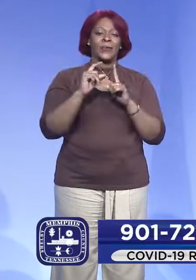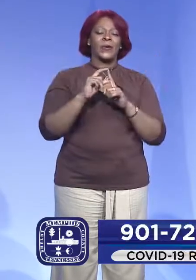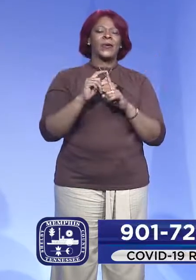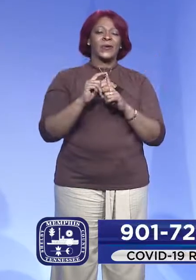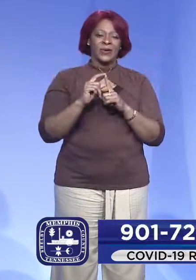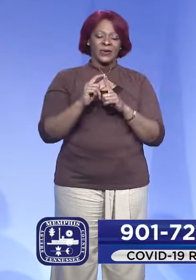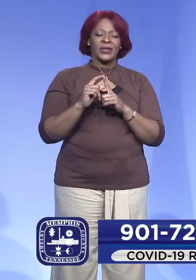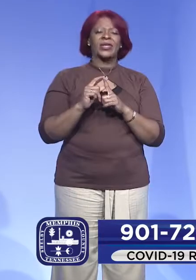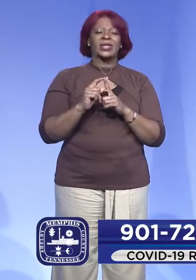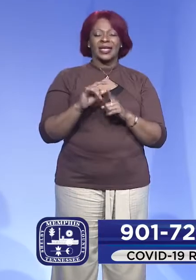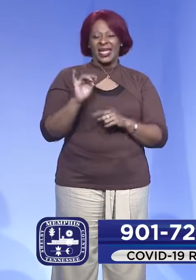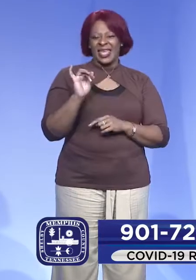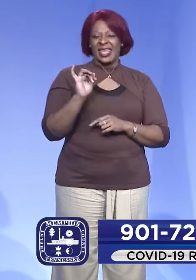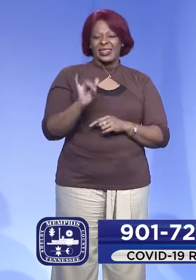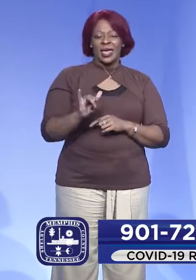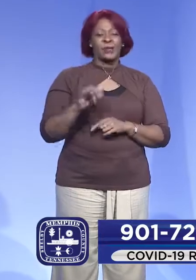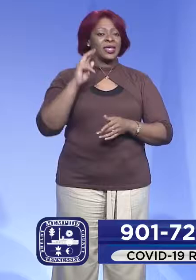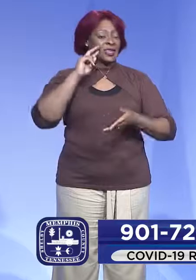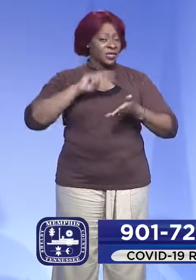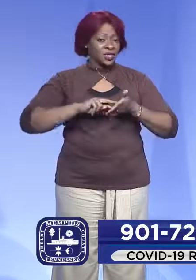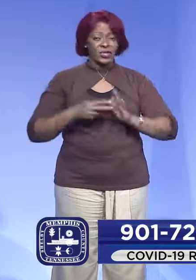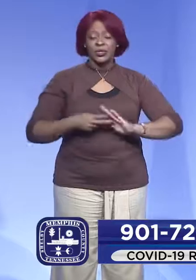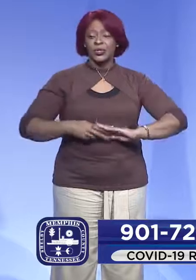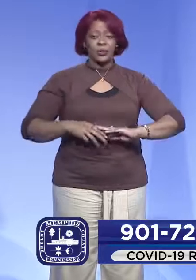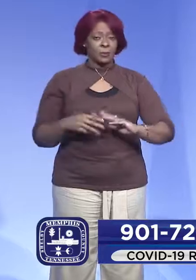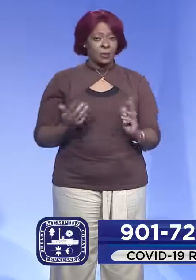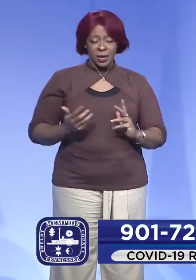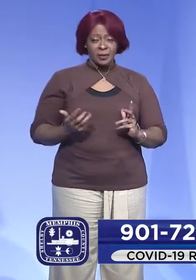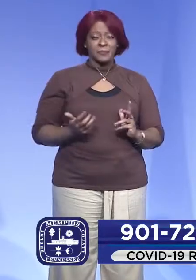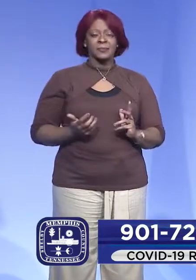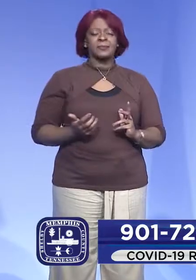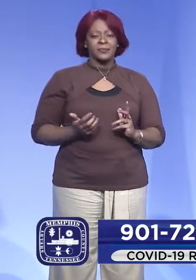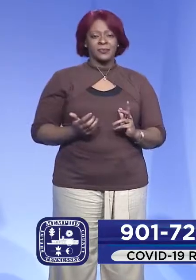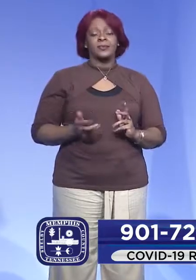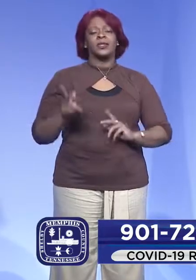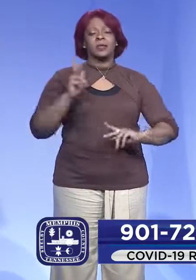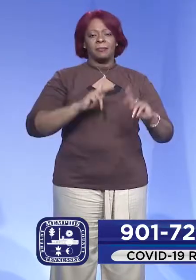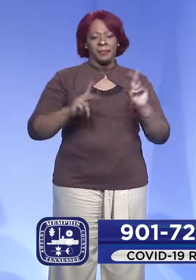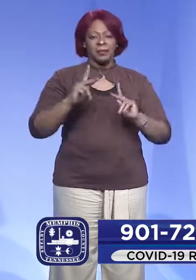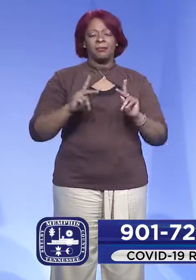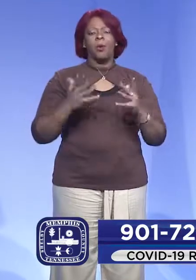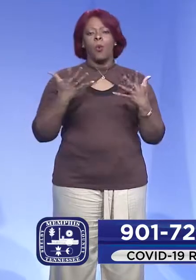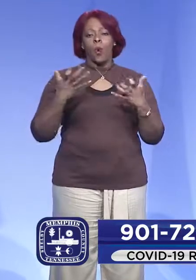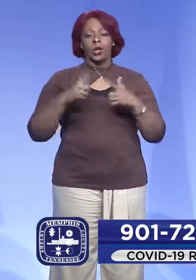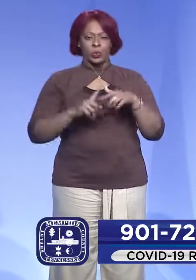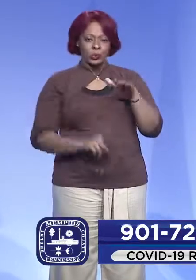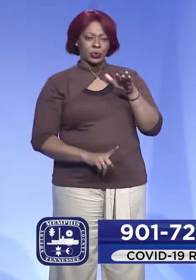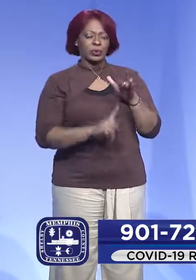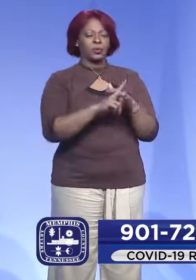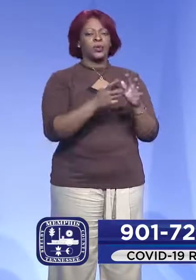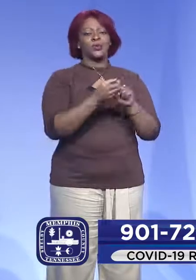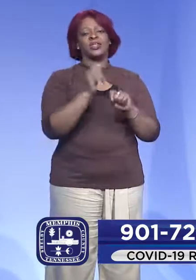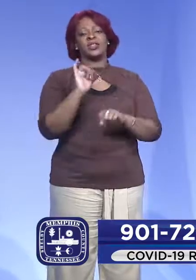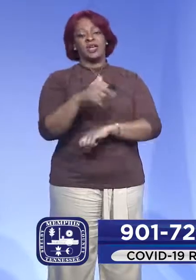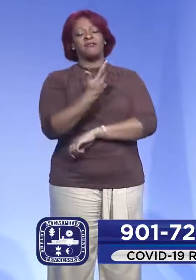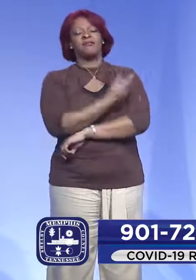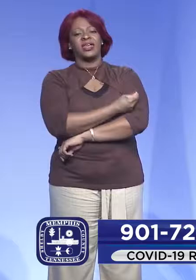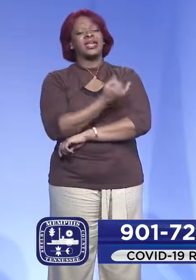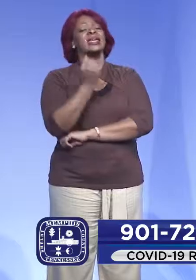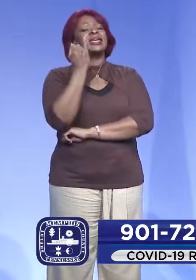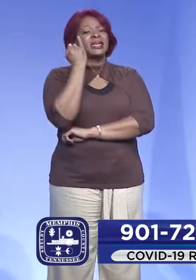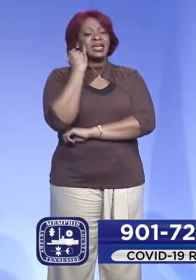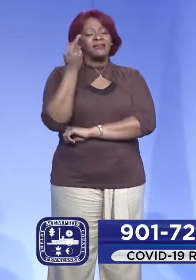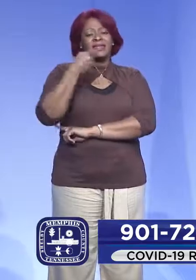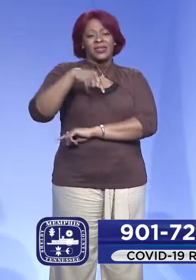The intention was that that people would come to receive the vaccine if they were